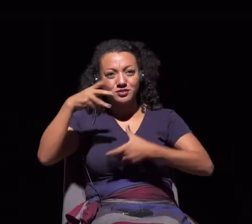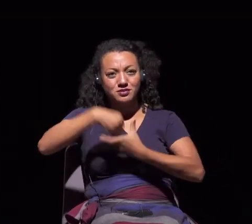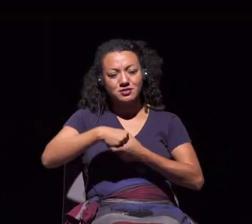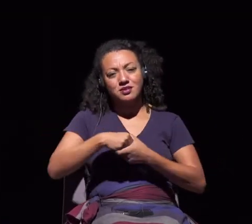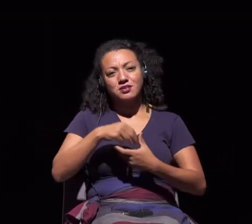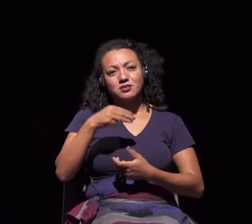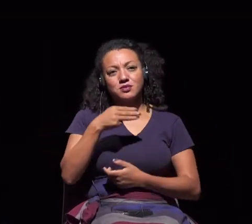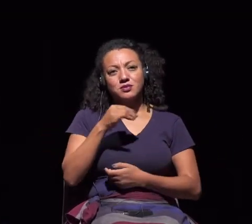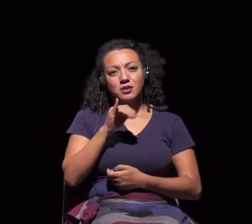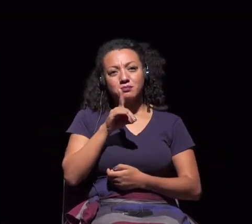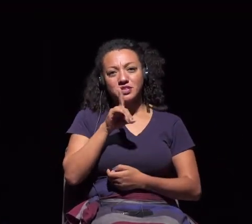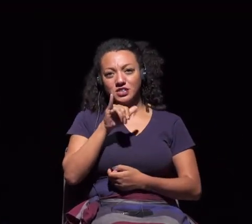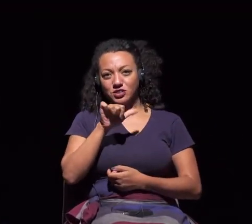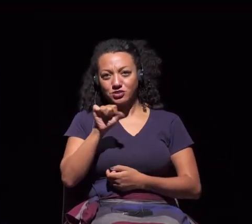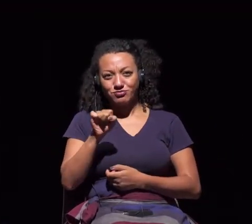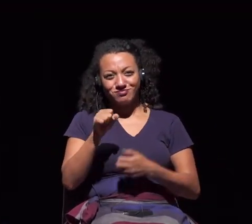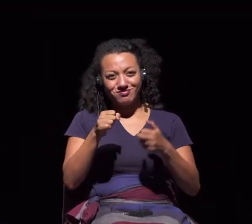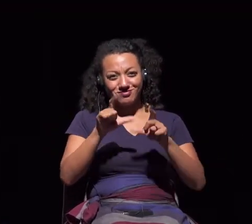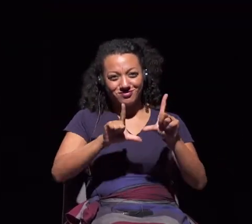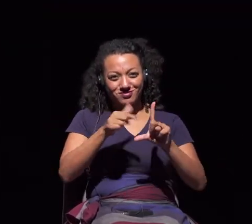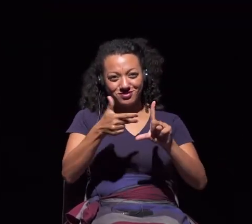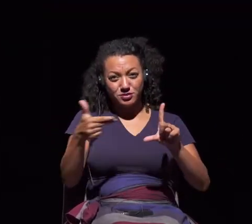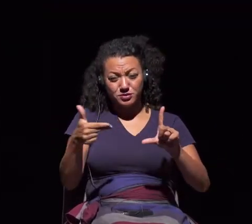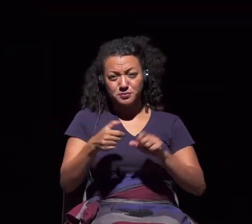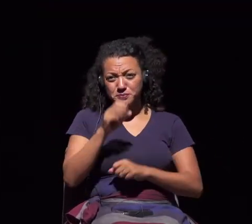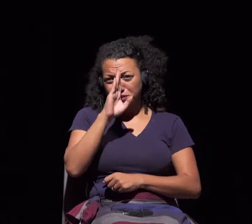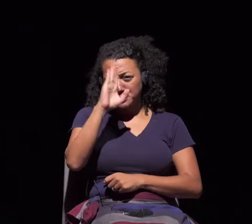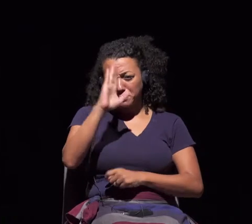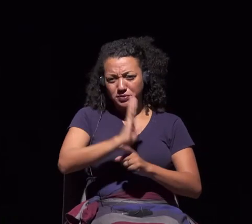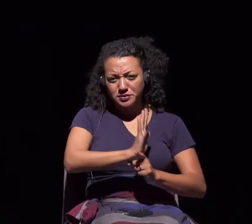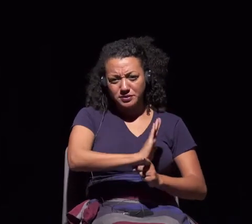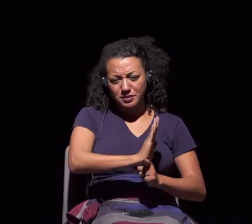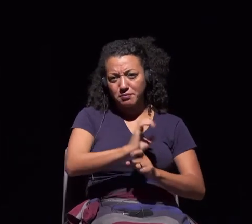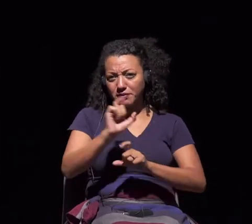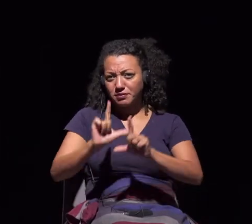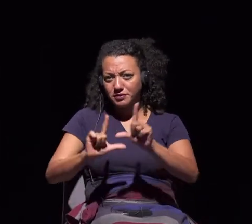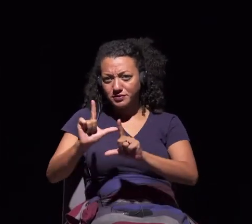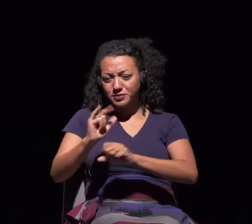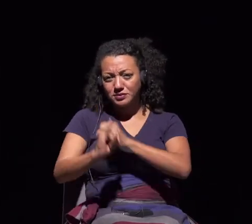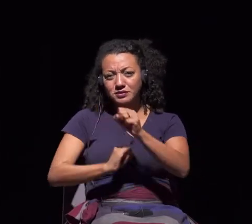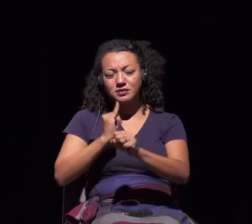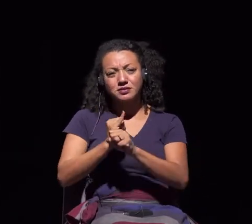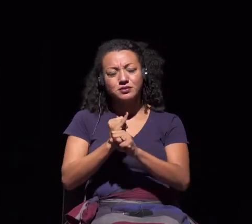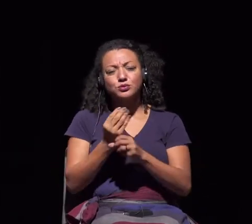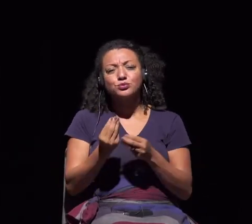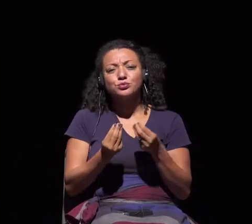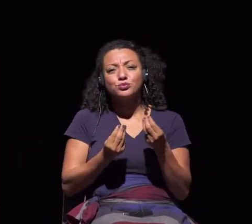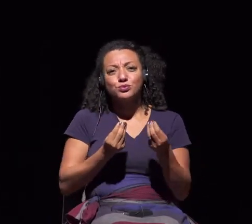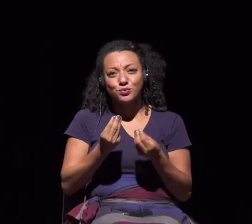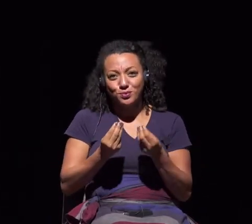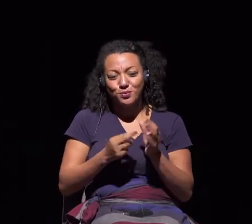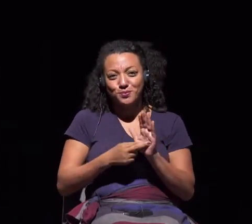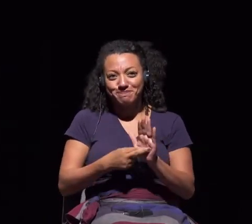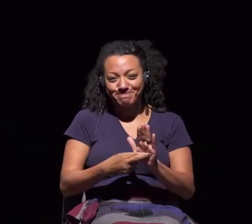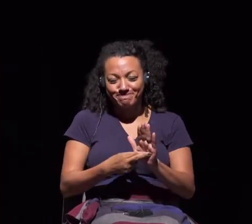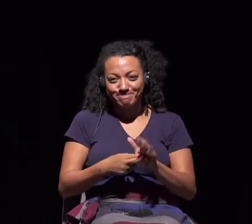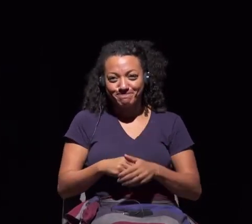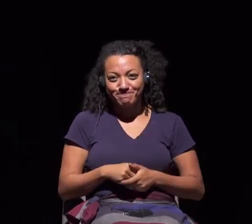primarily film, television, and the internet. And so I took this invitation